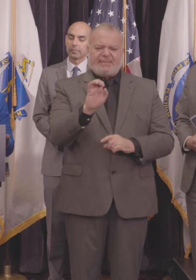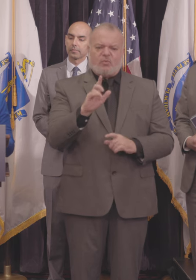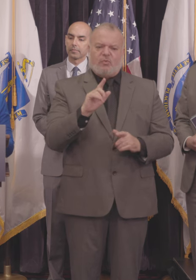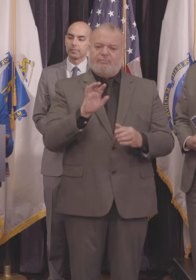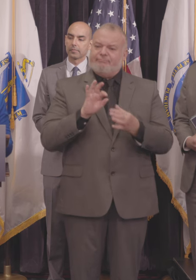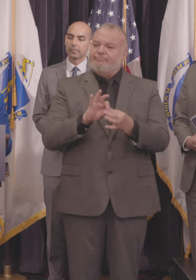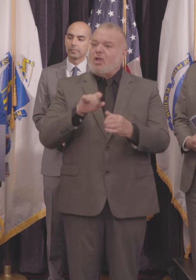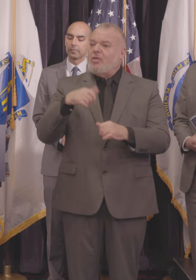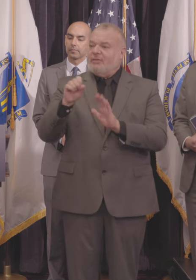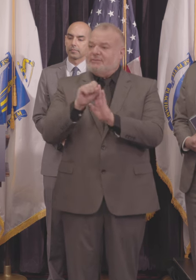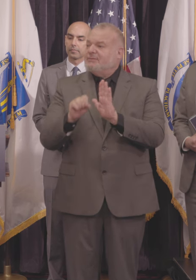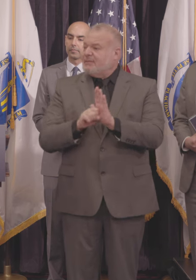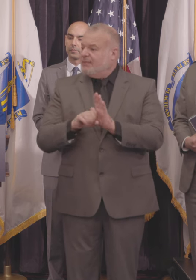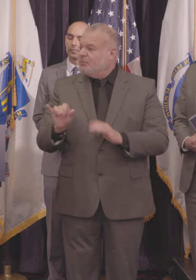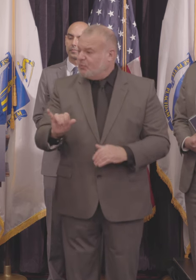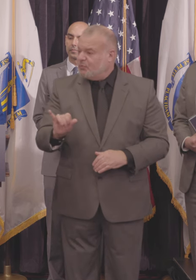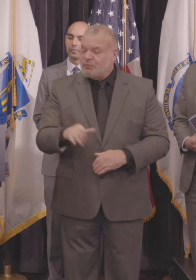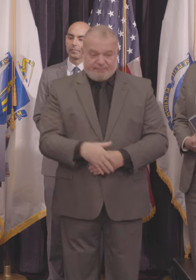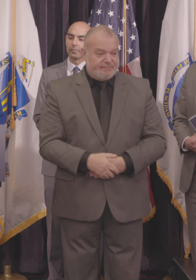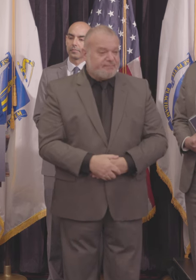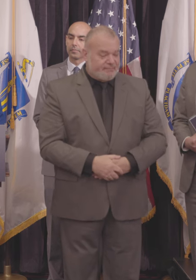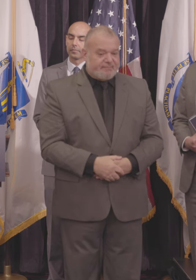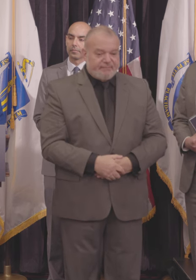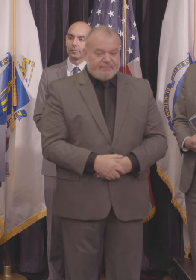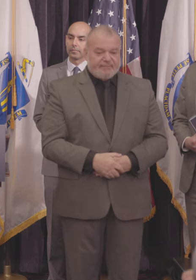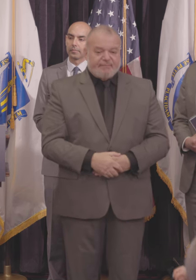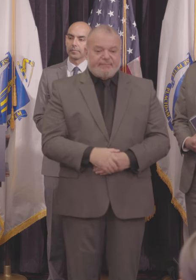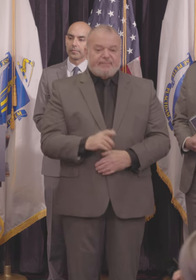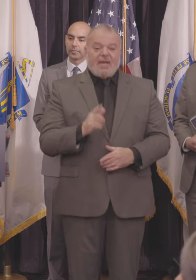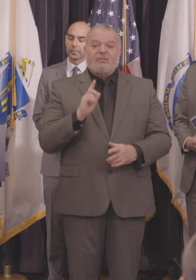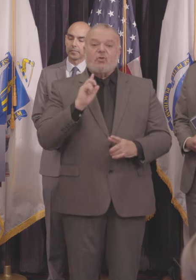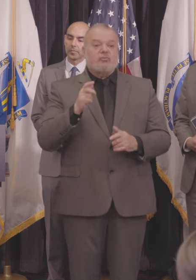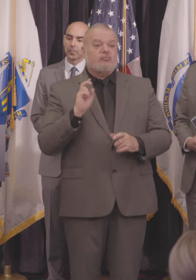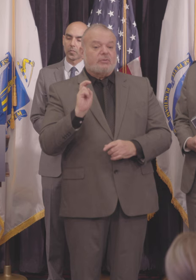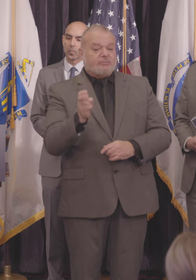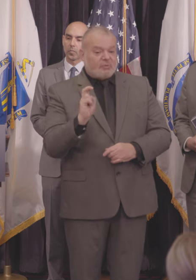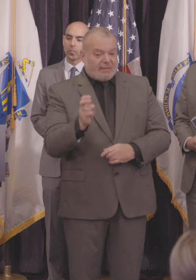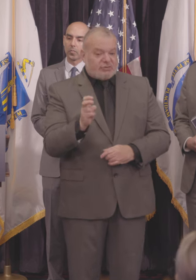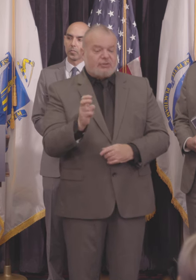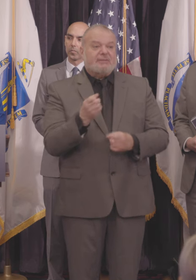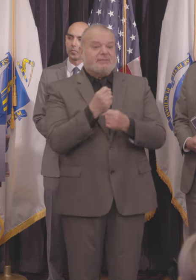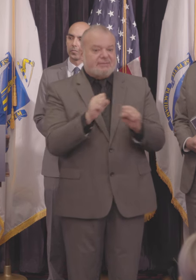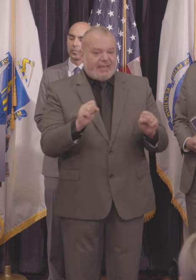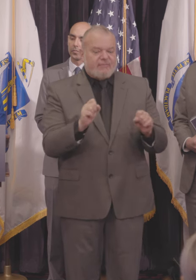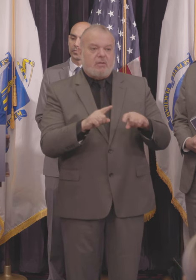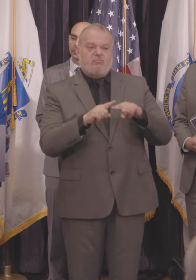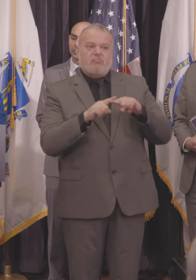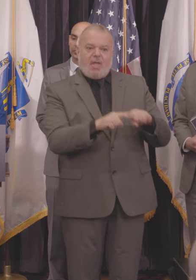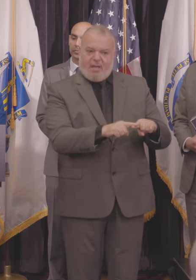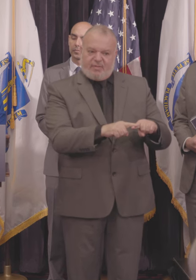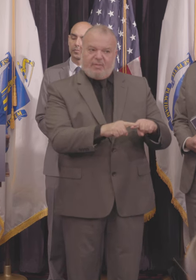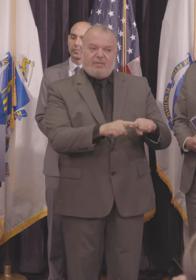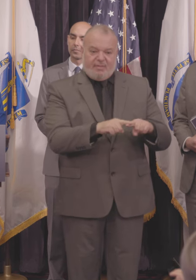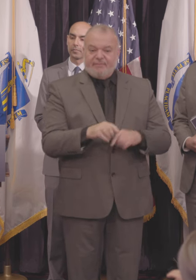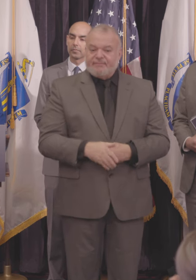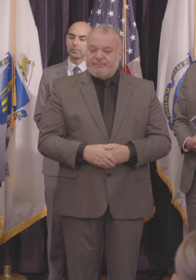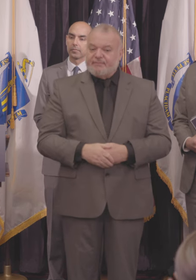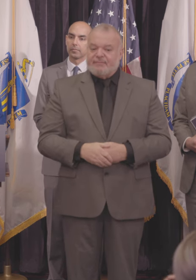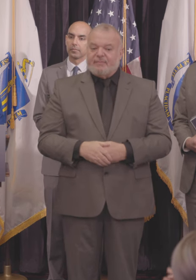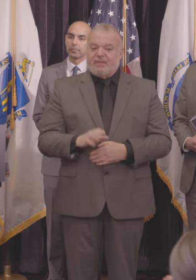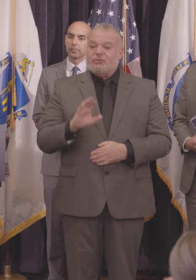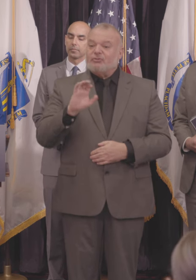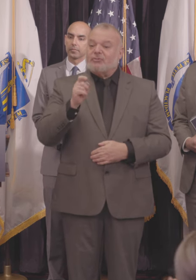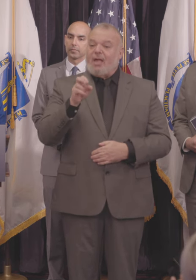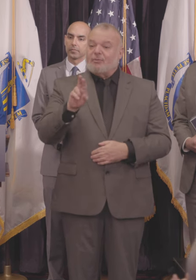reliable, affordable transportation across Massachusetts. It bolsters Chapter 90 investments in local roads and bridges to